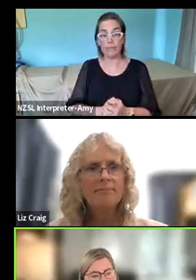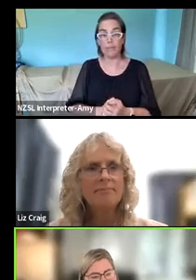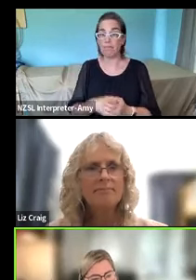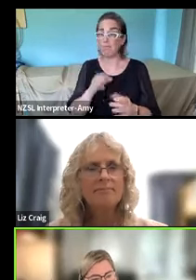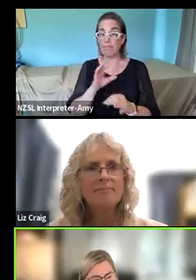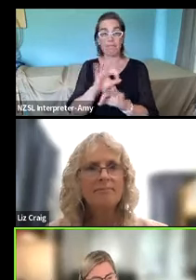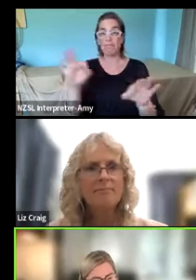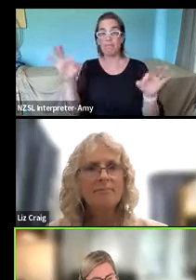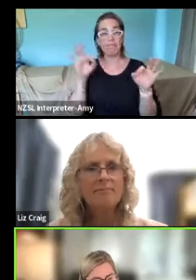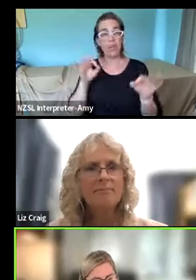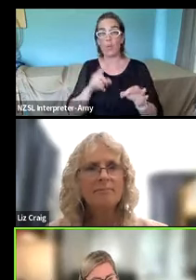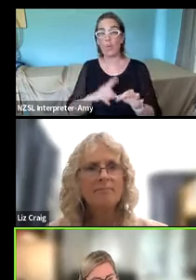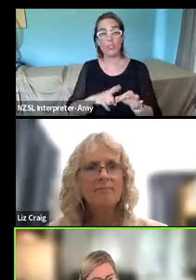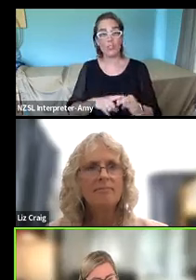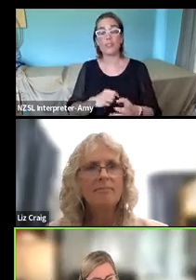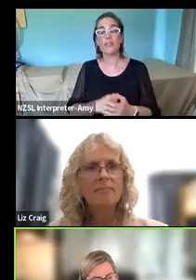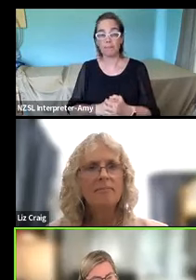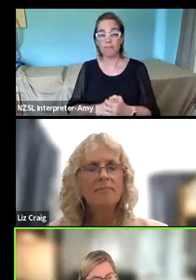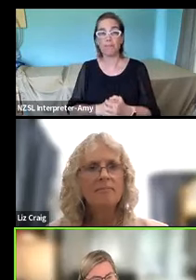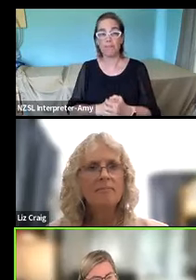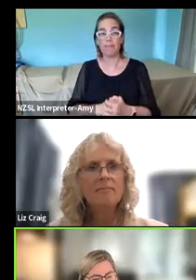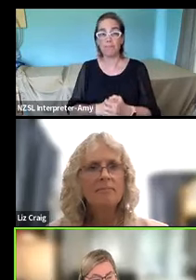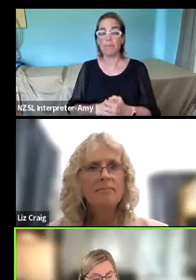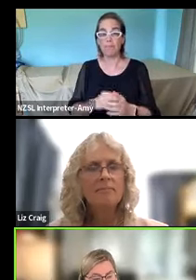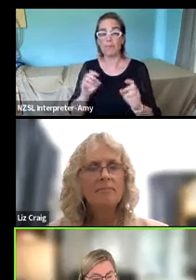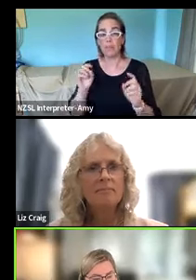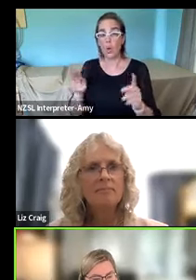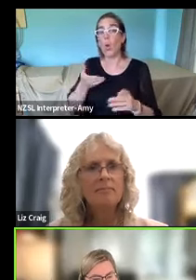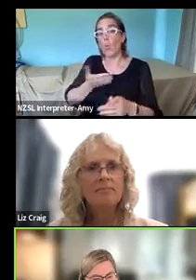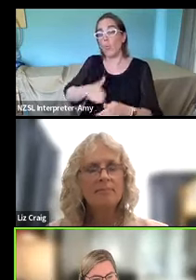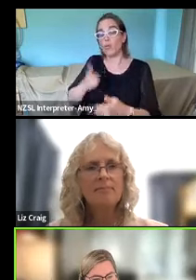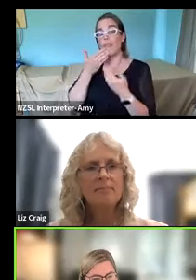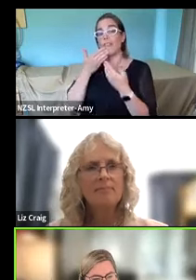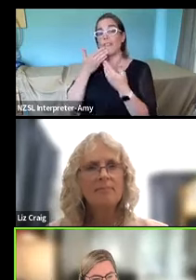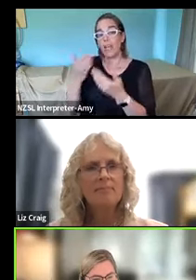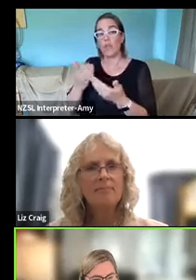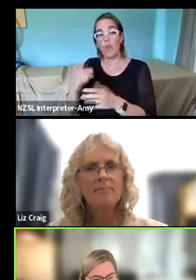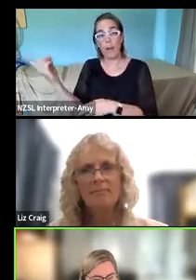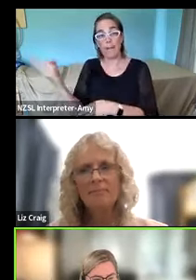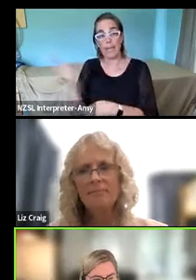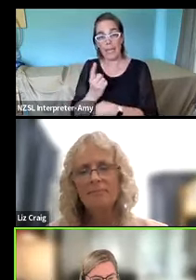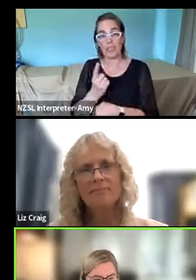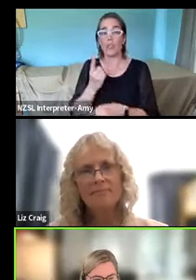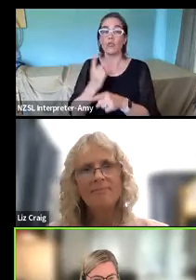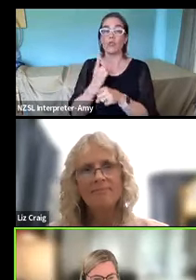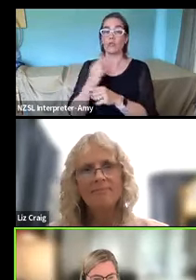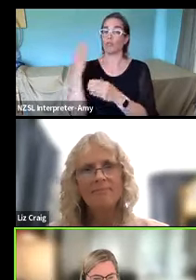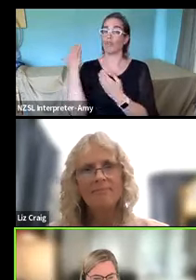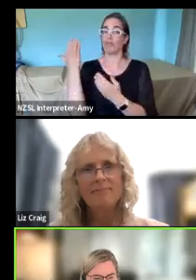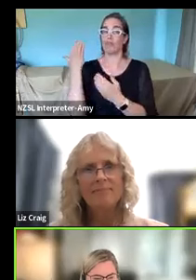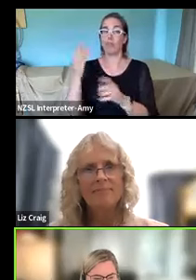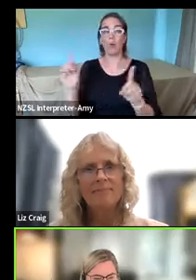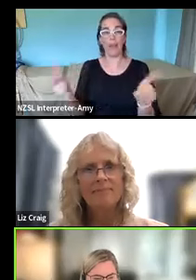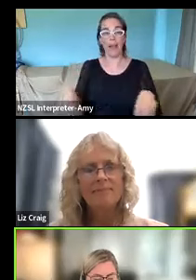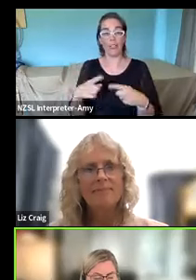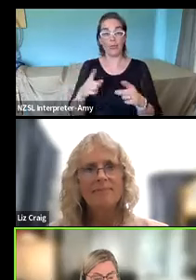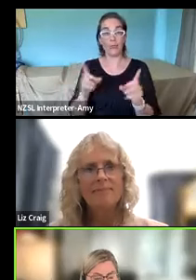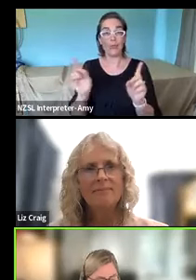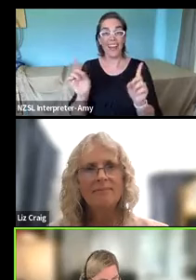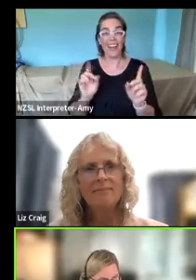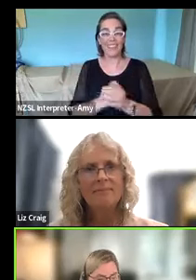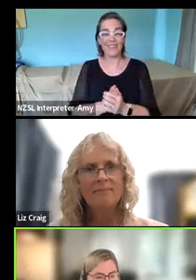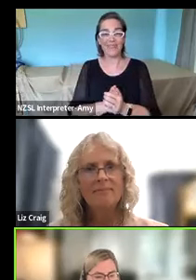No, there doesn't appear to be, Loren. So I just want to thank you for coming in and talking with us today. I really appreciate it. It's